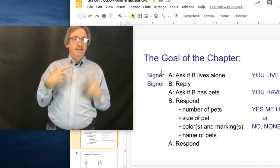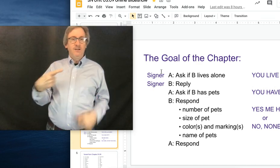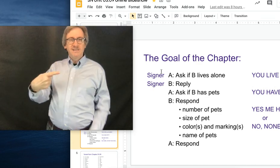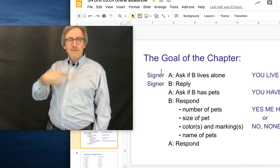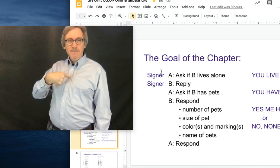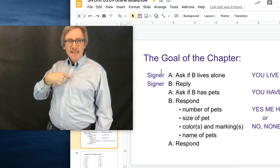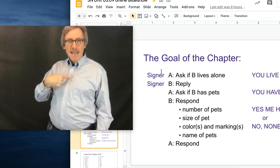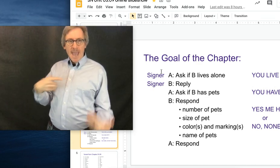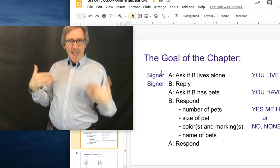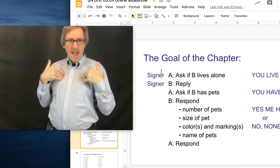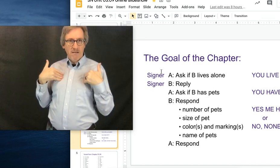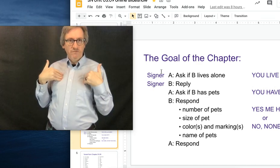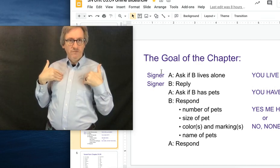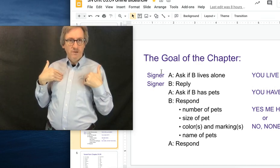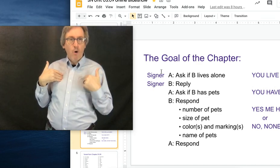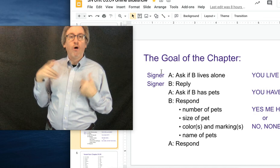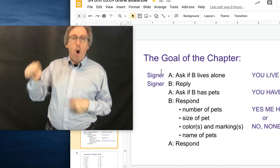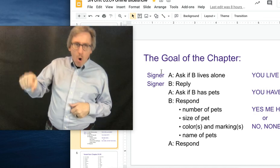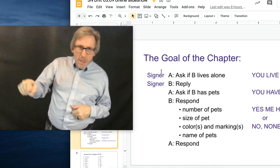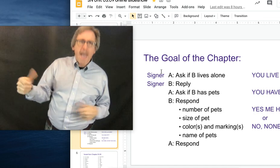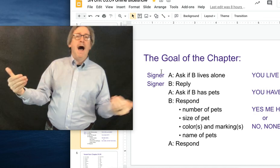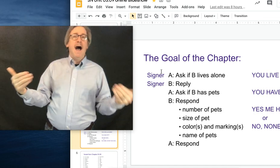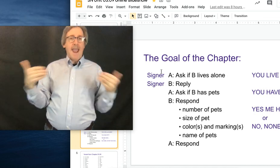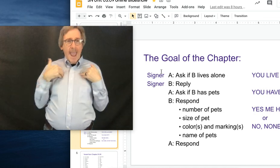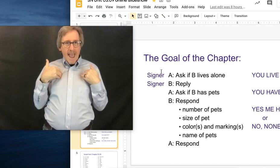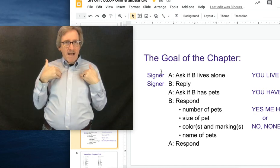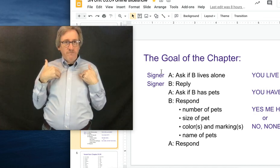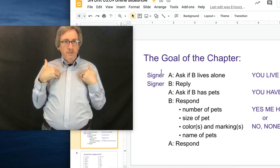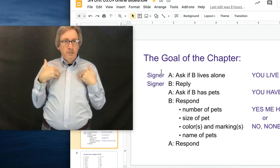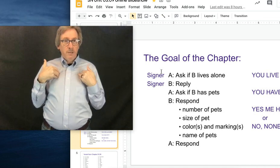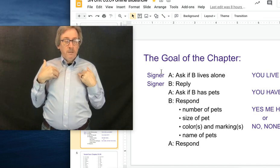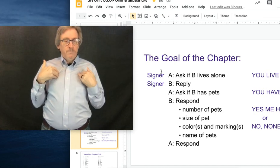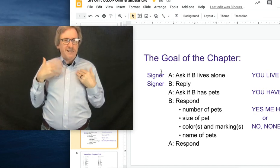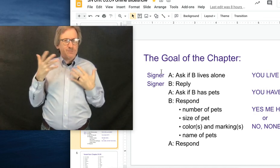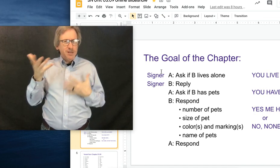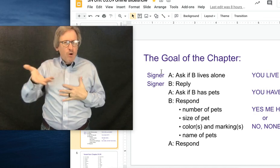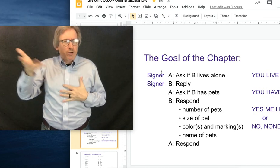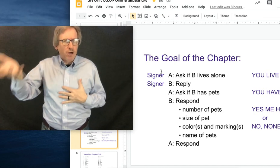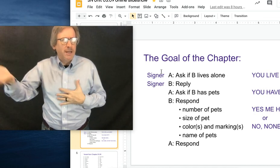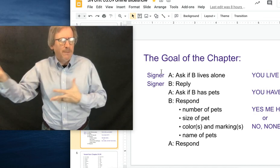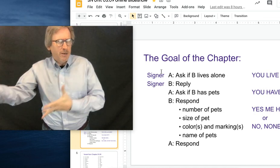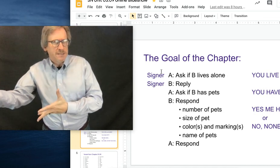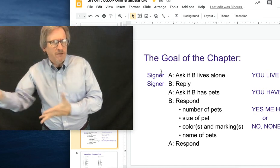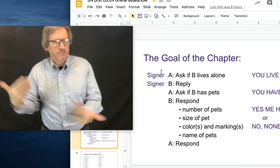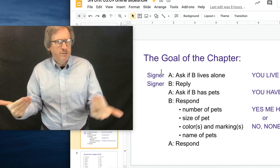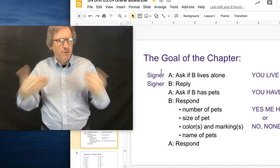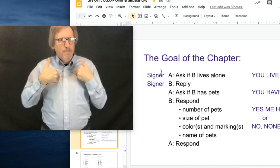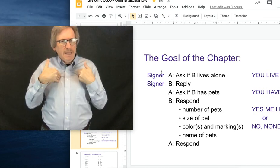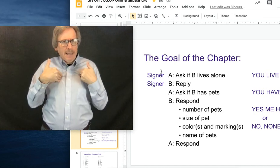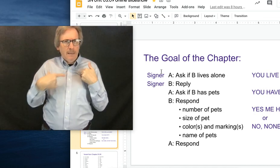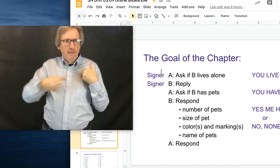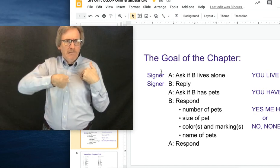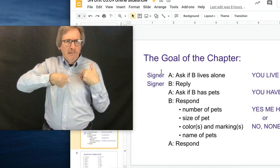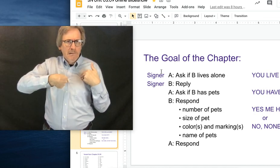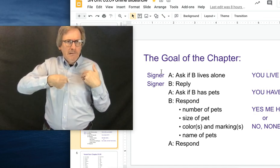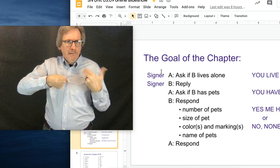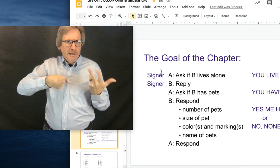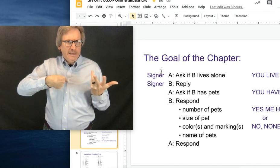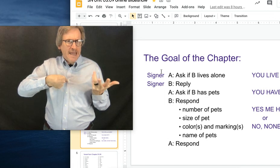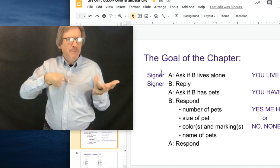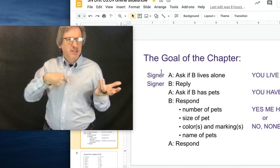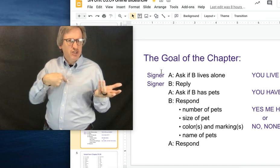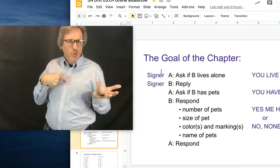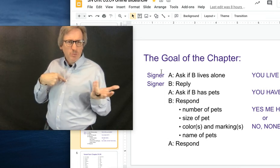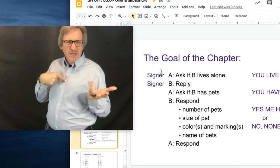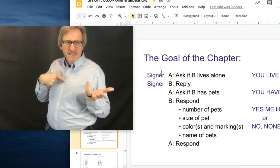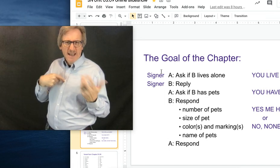Have. You can say me, have, or oh yeah, I have, because we know you're talking about yourself. So the me, it